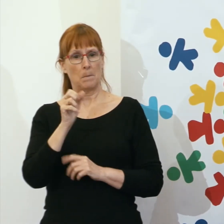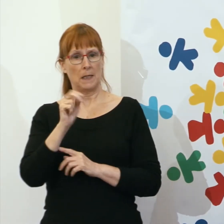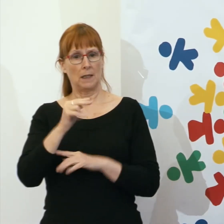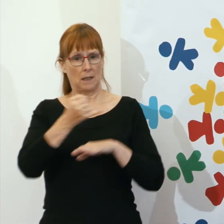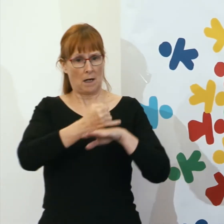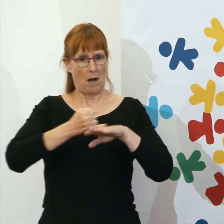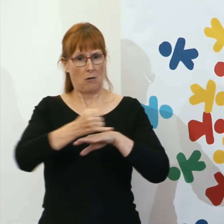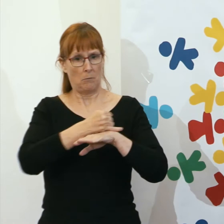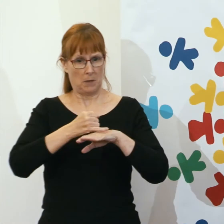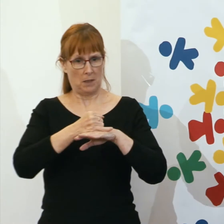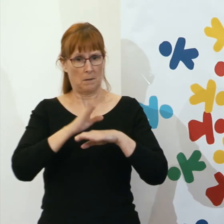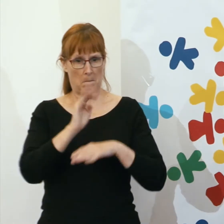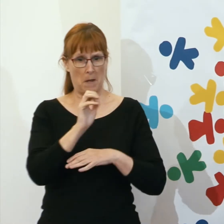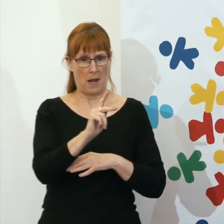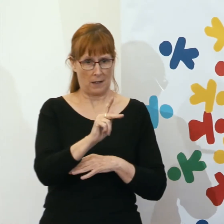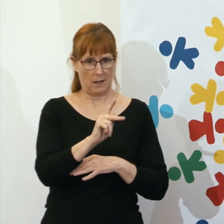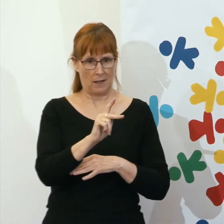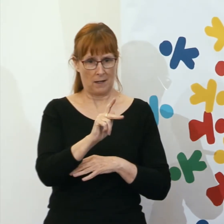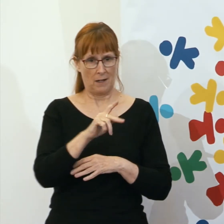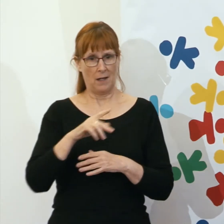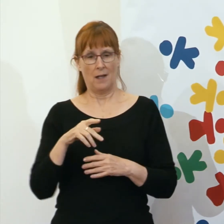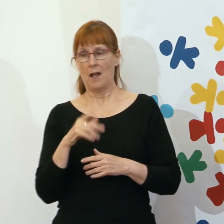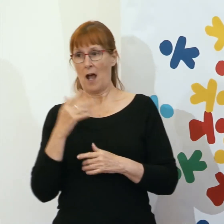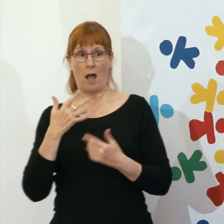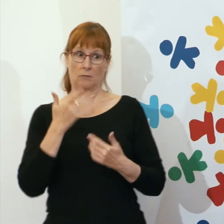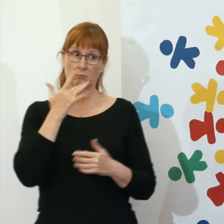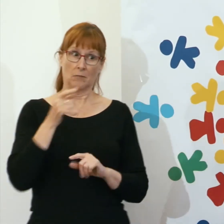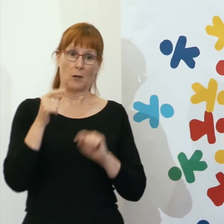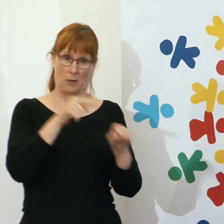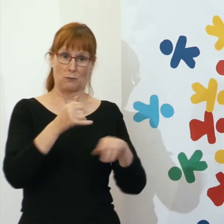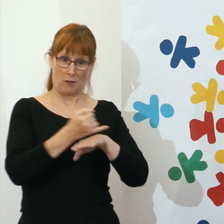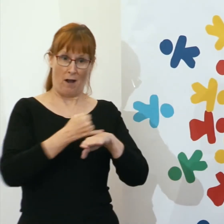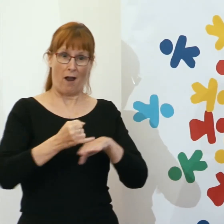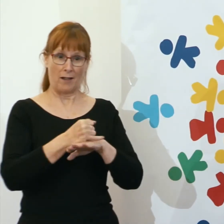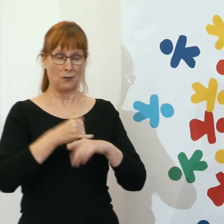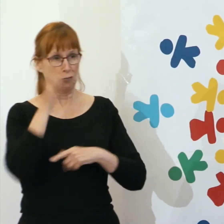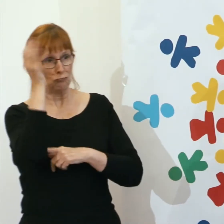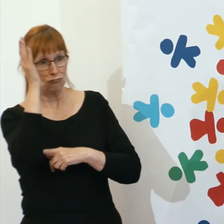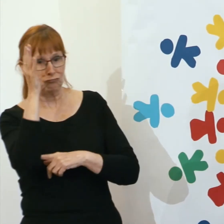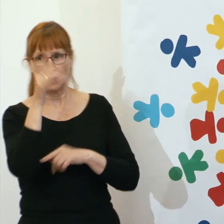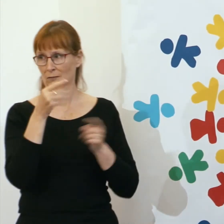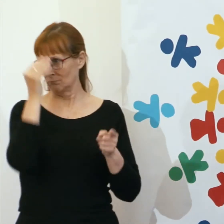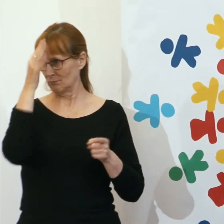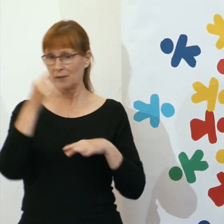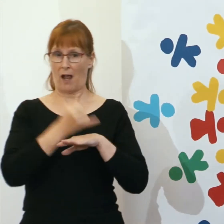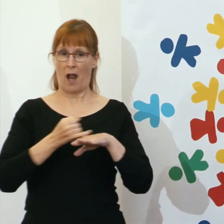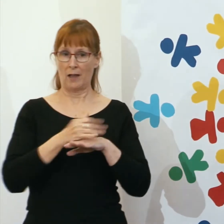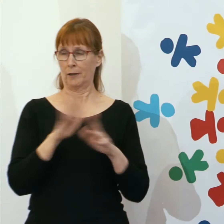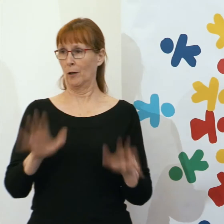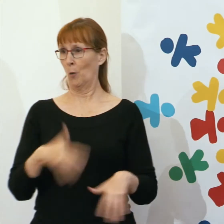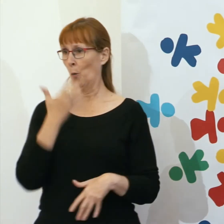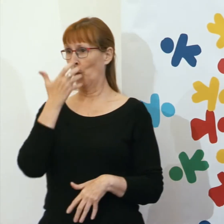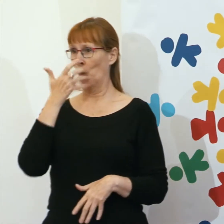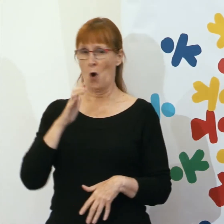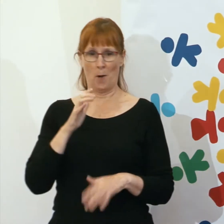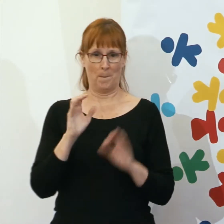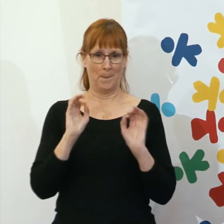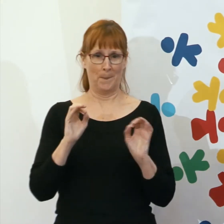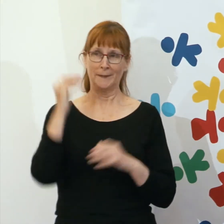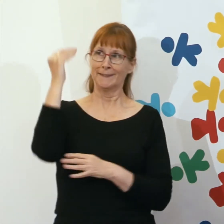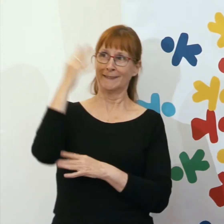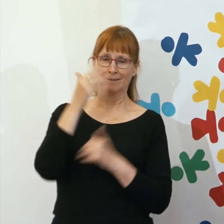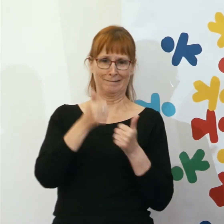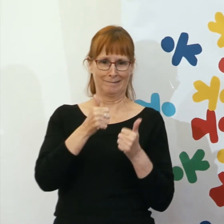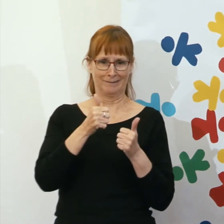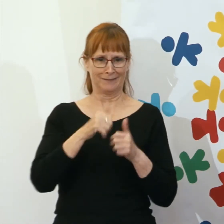year, where it was also very, very warm. And most of all, in 2014, together we